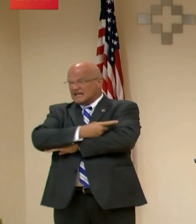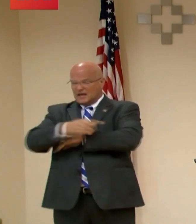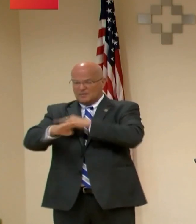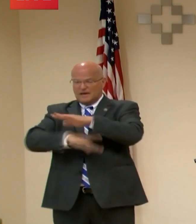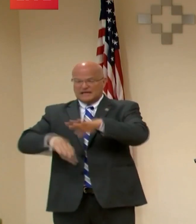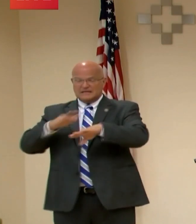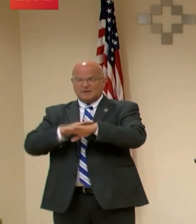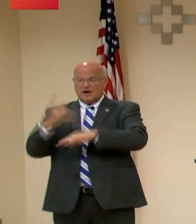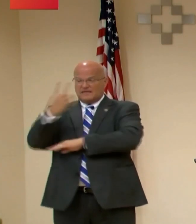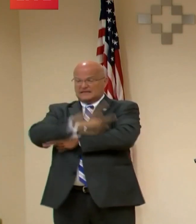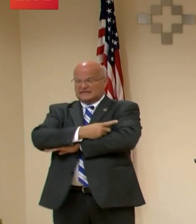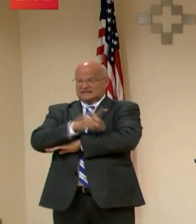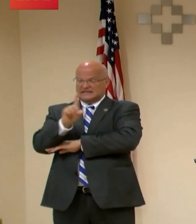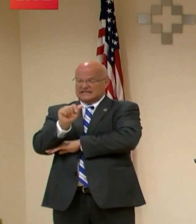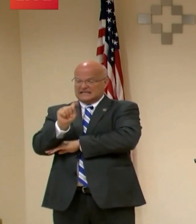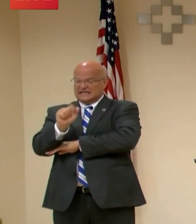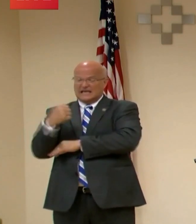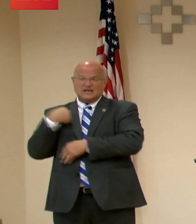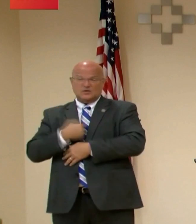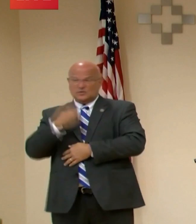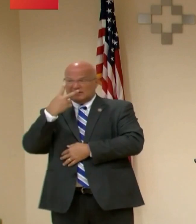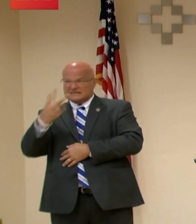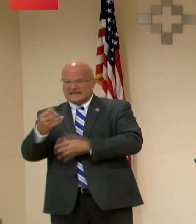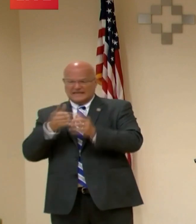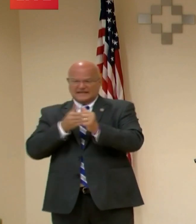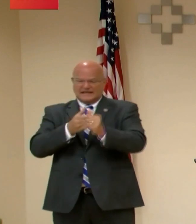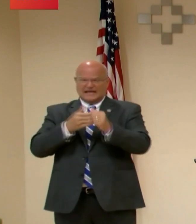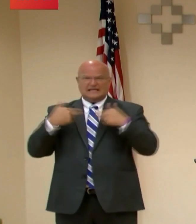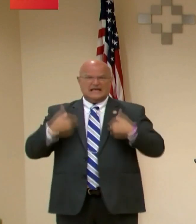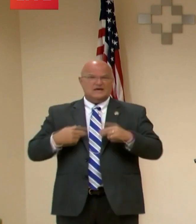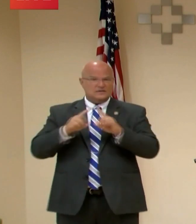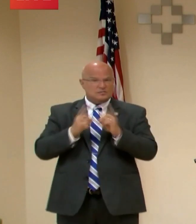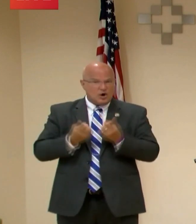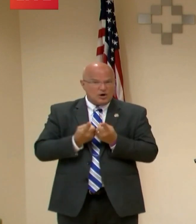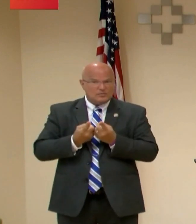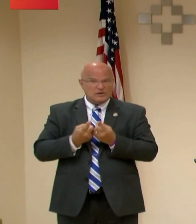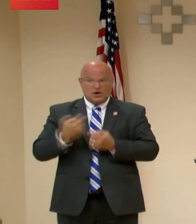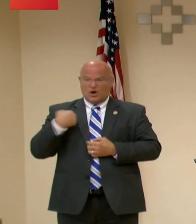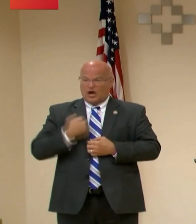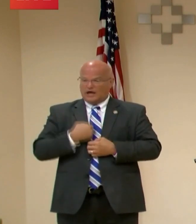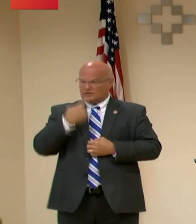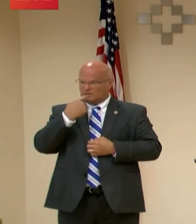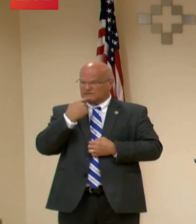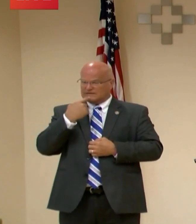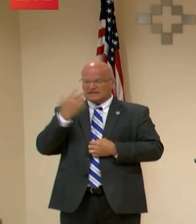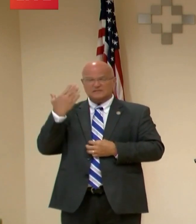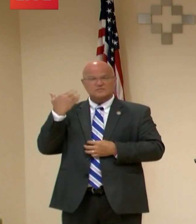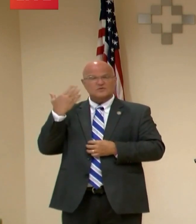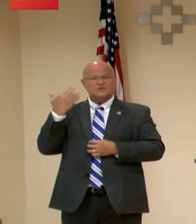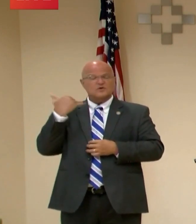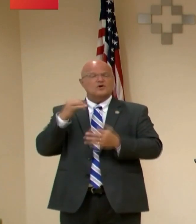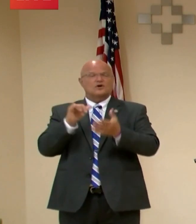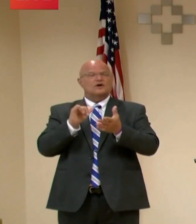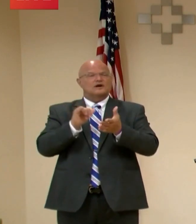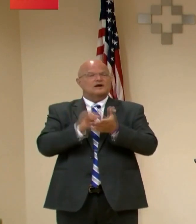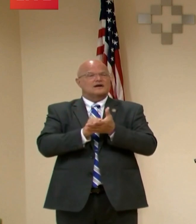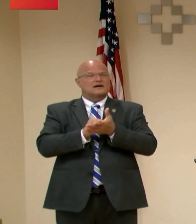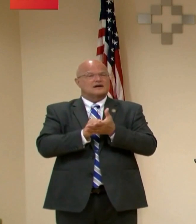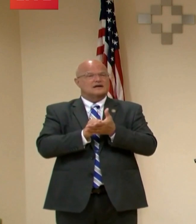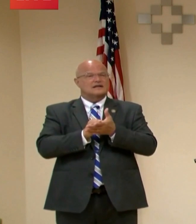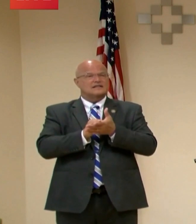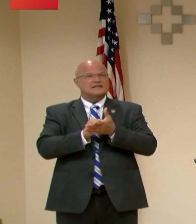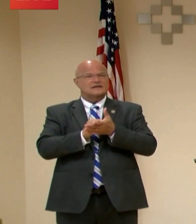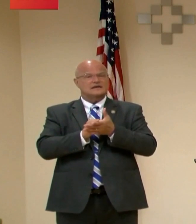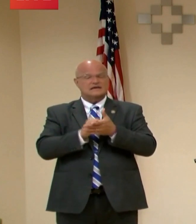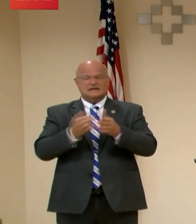based upon the data that we see and the guidance from the Public Health Department. And as we've pointed out that, you know,